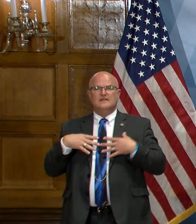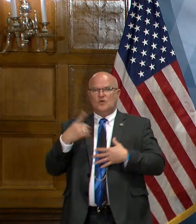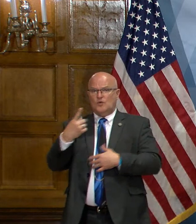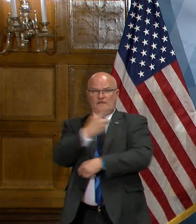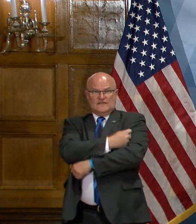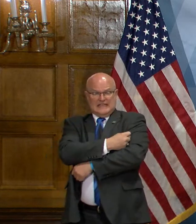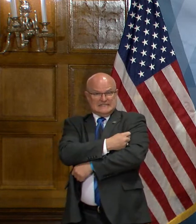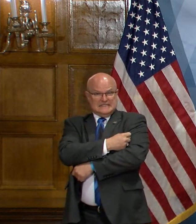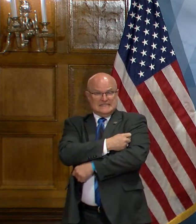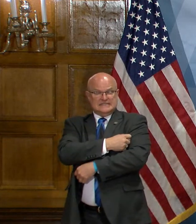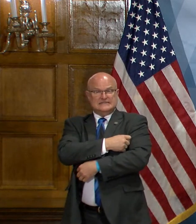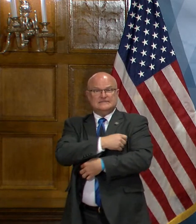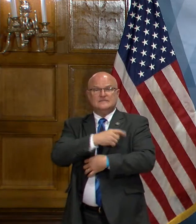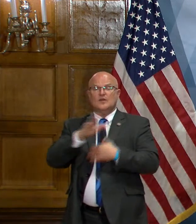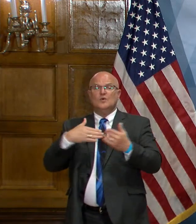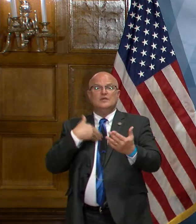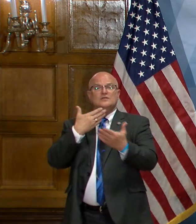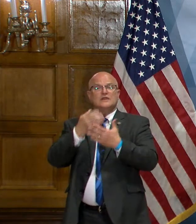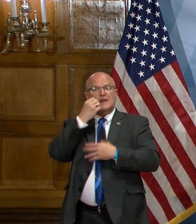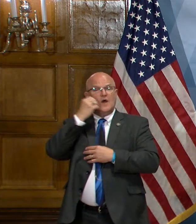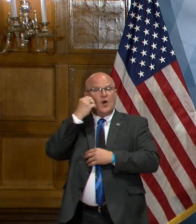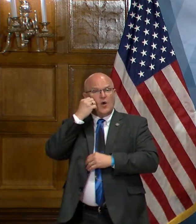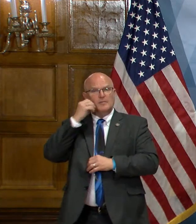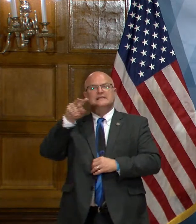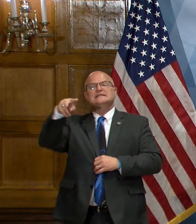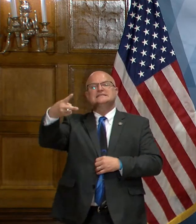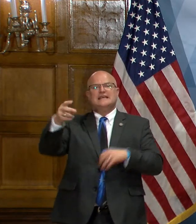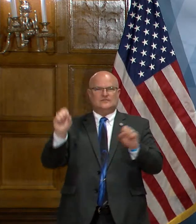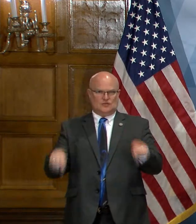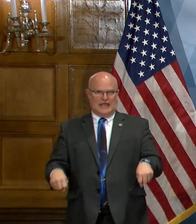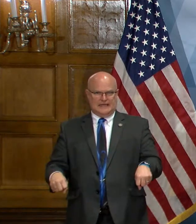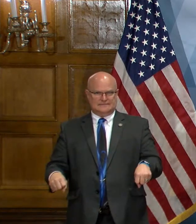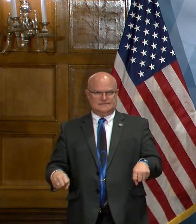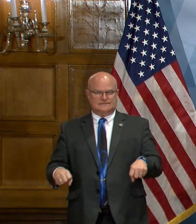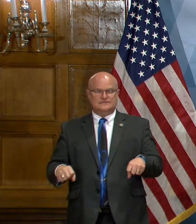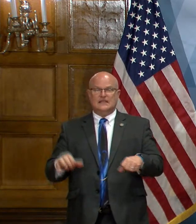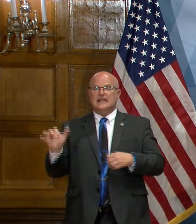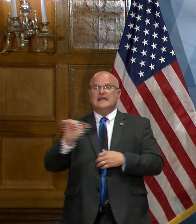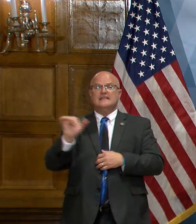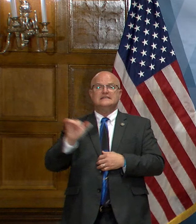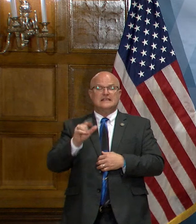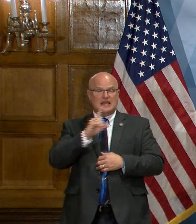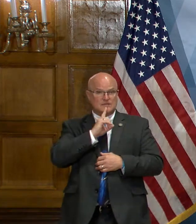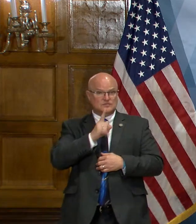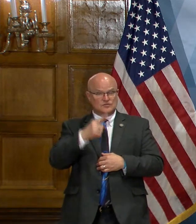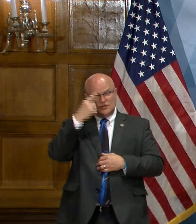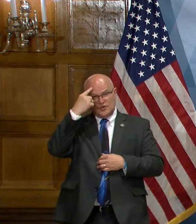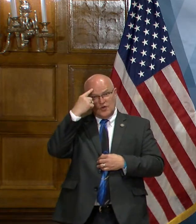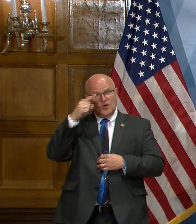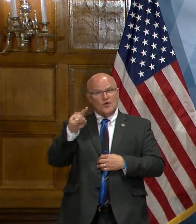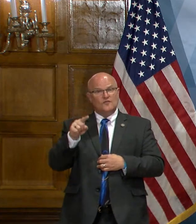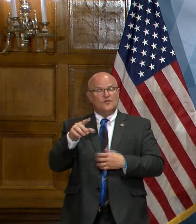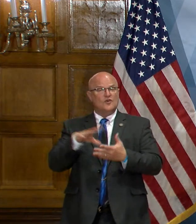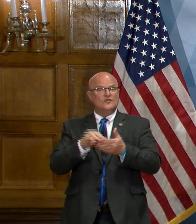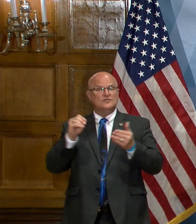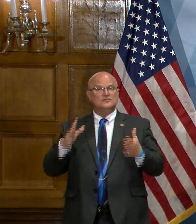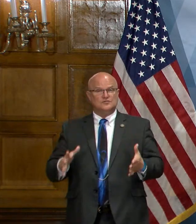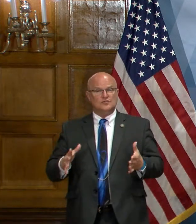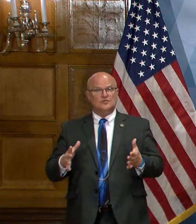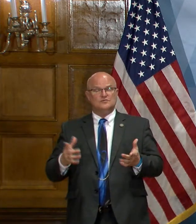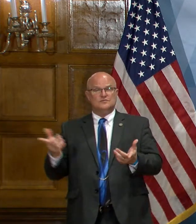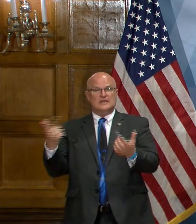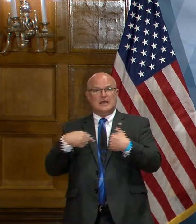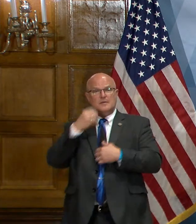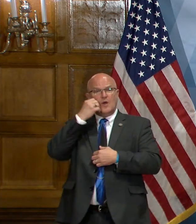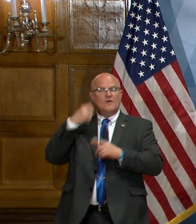one vaccine, whenever you go home, you get your second vaccine. And the same thing will be true for the students that will be